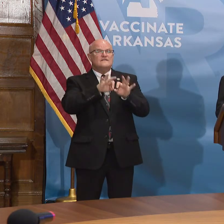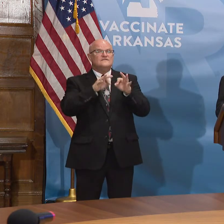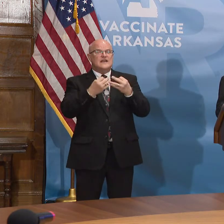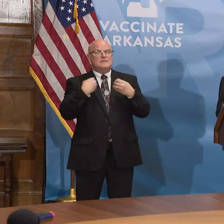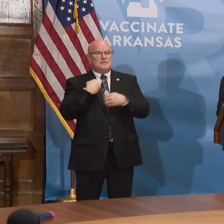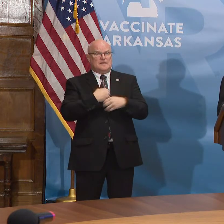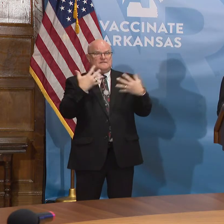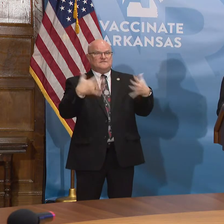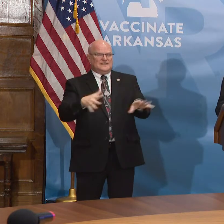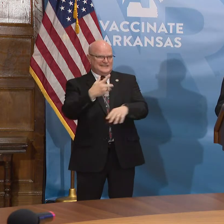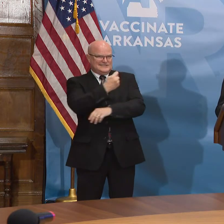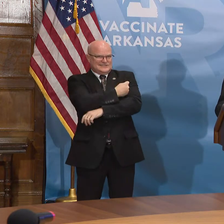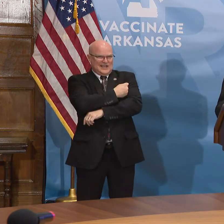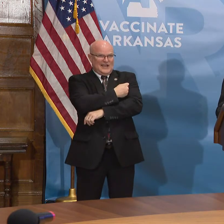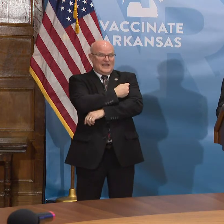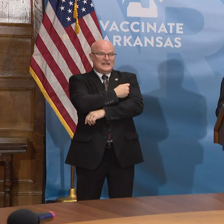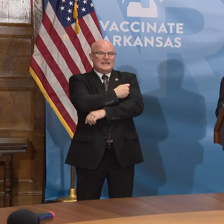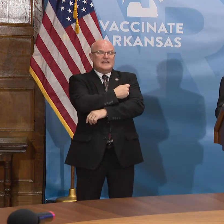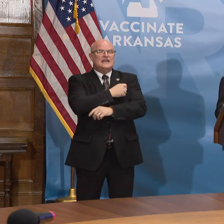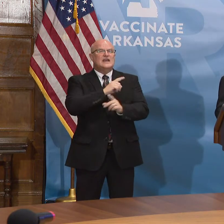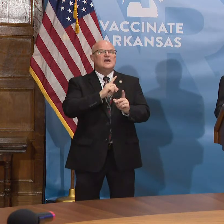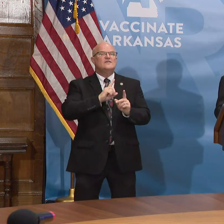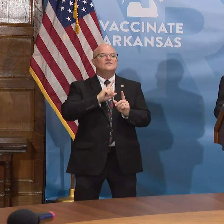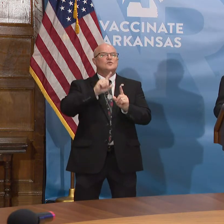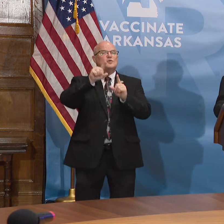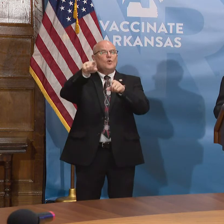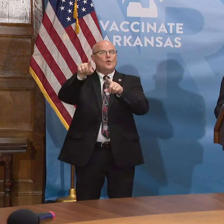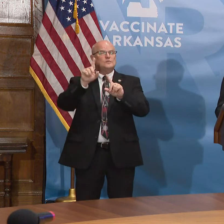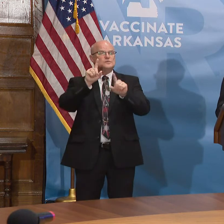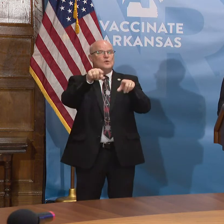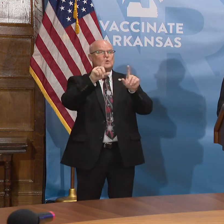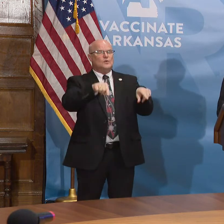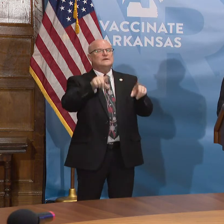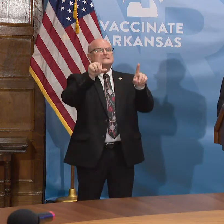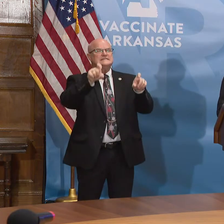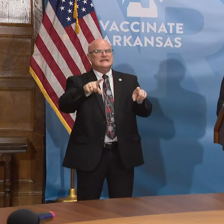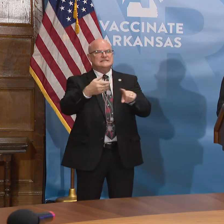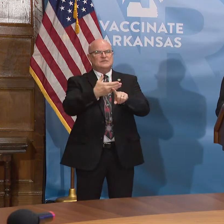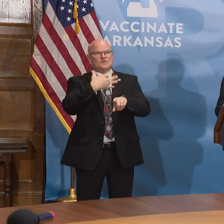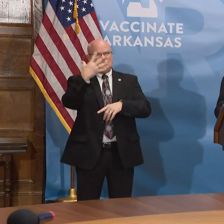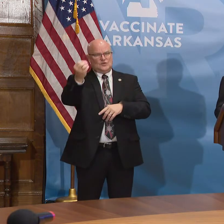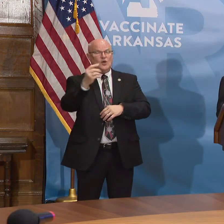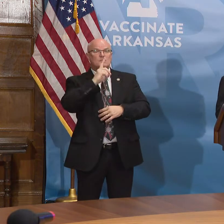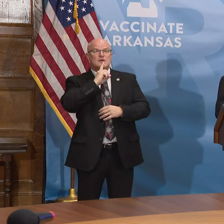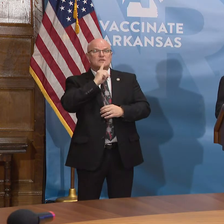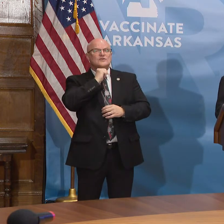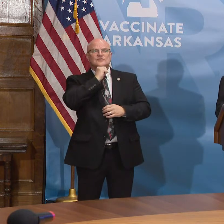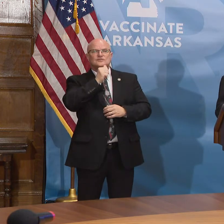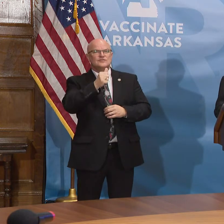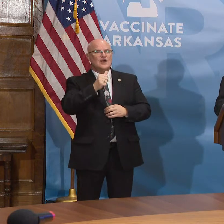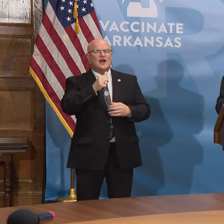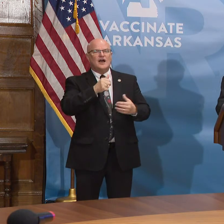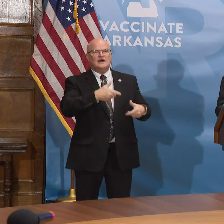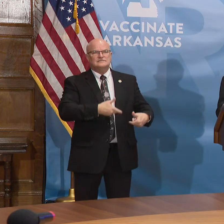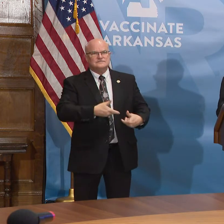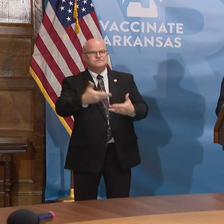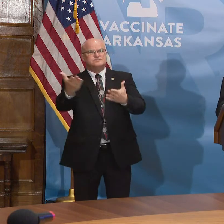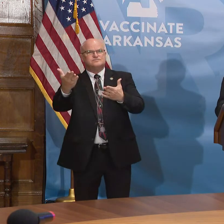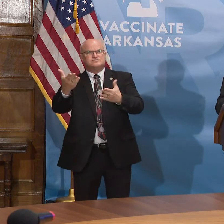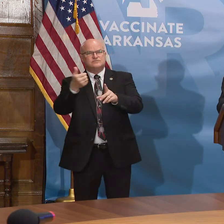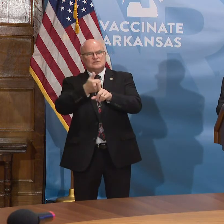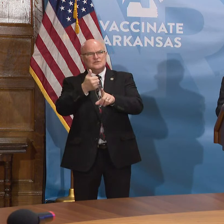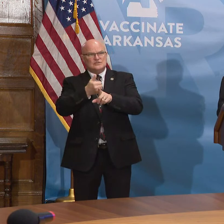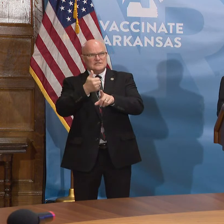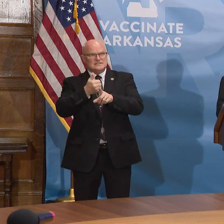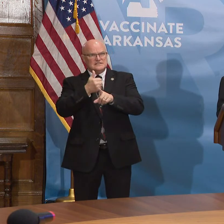have been immunized. And if you're going places, get tested before you go. Make sure that you're not bringing not only just